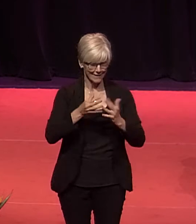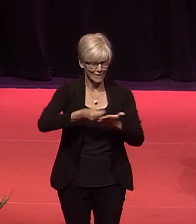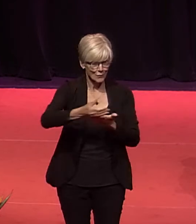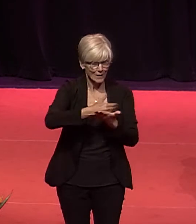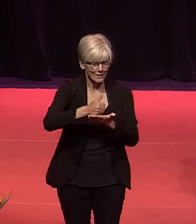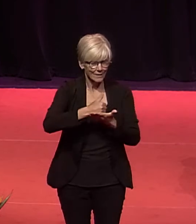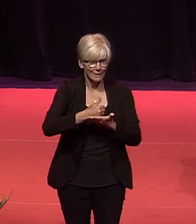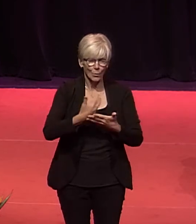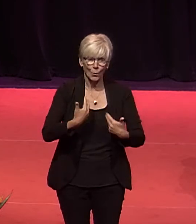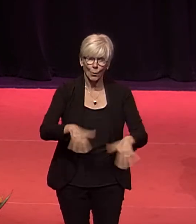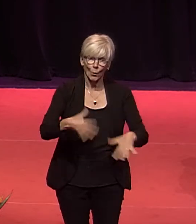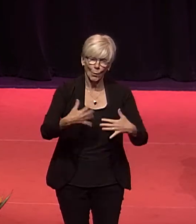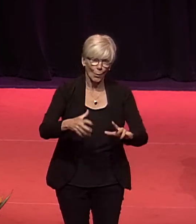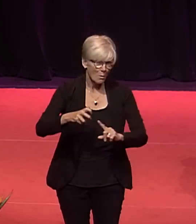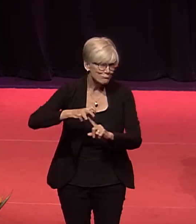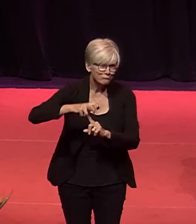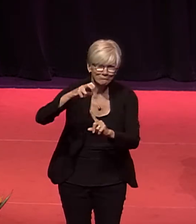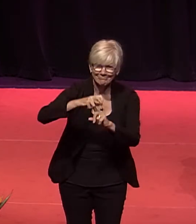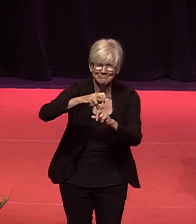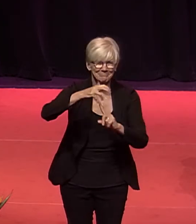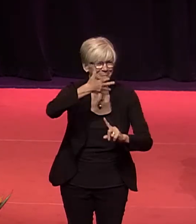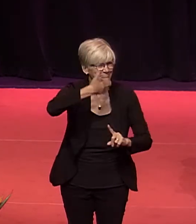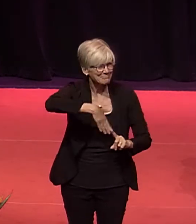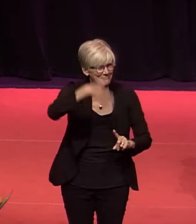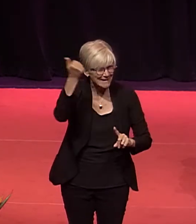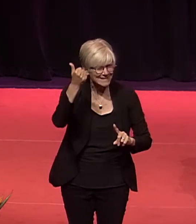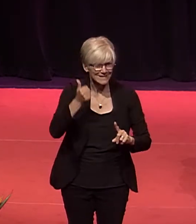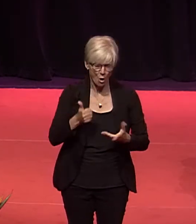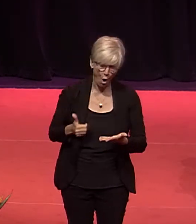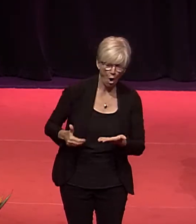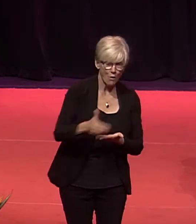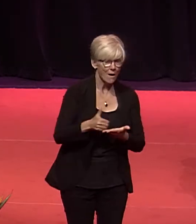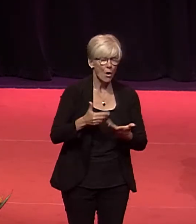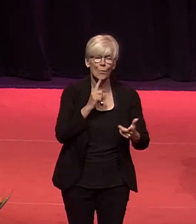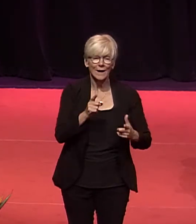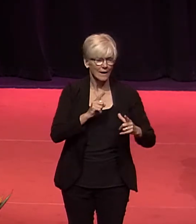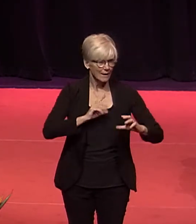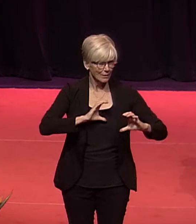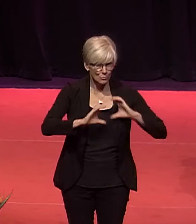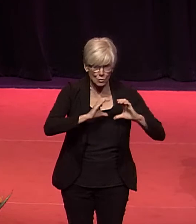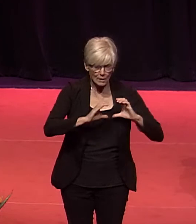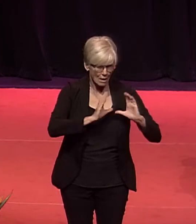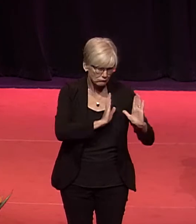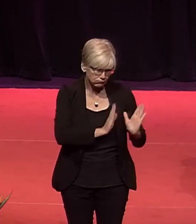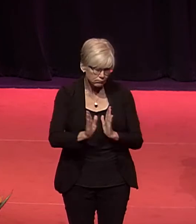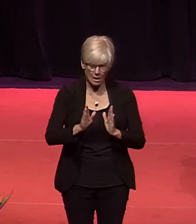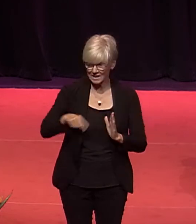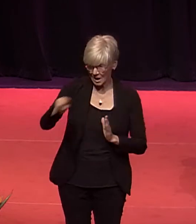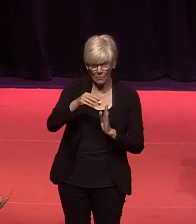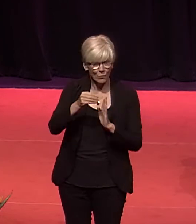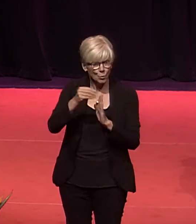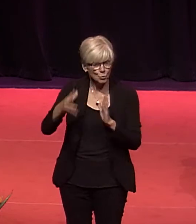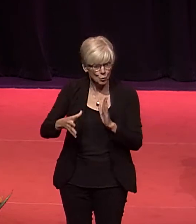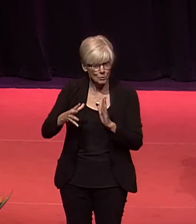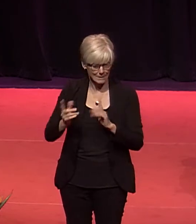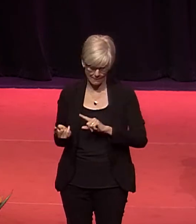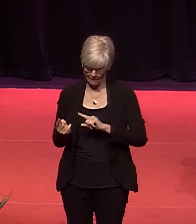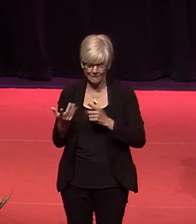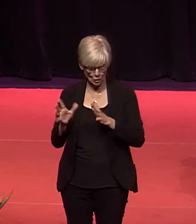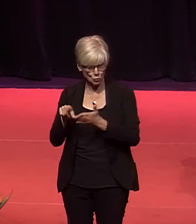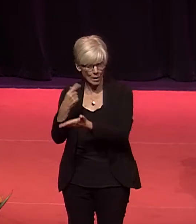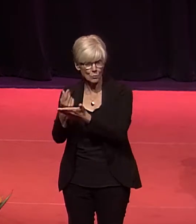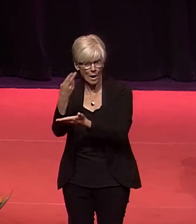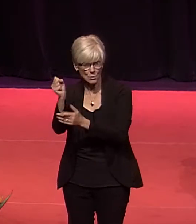was the best fundraiser we ever had. From the communication strategy, which some of those graduates came to Mohawk and went